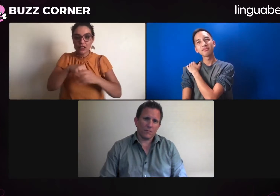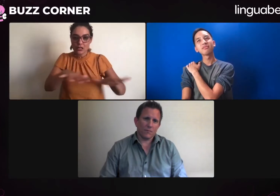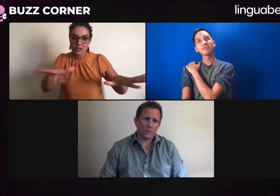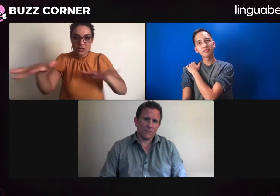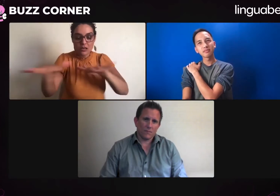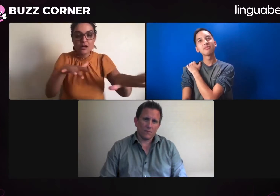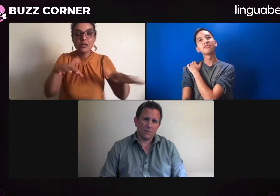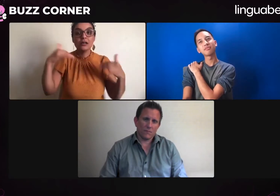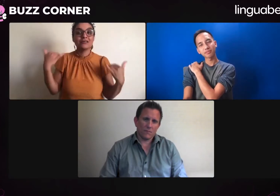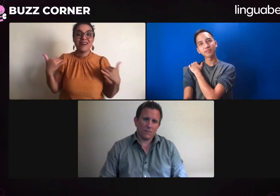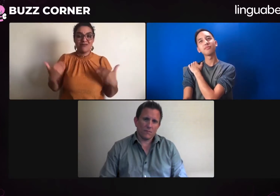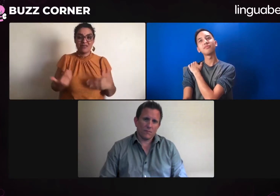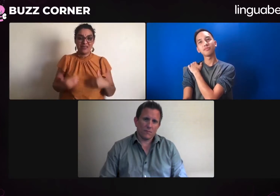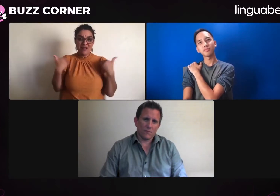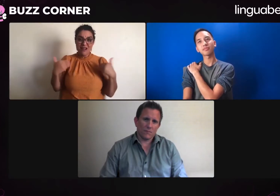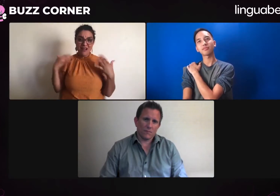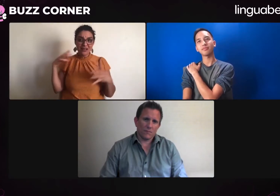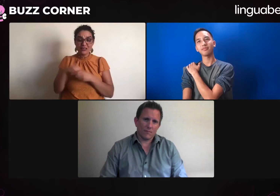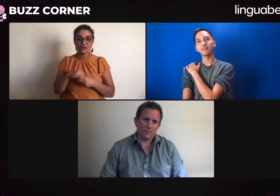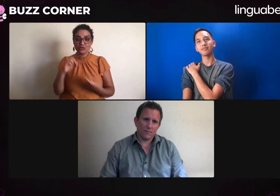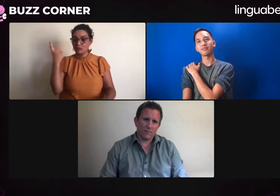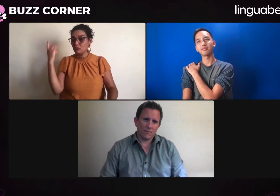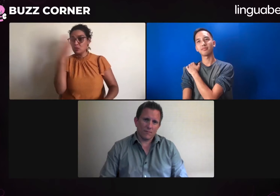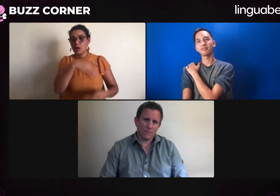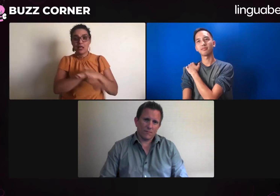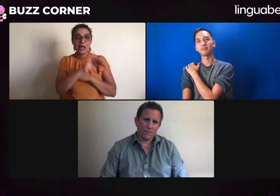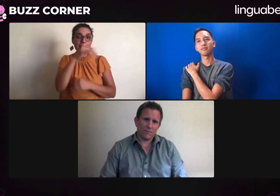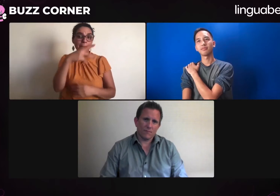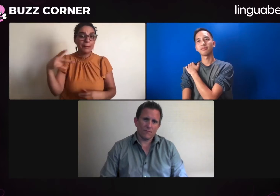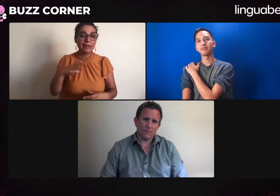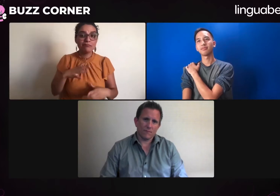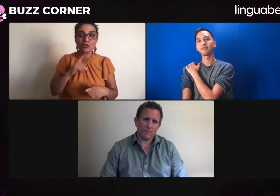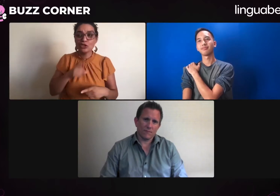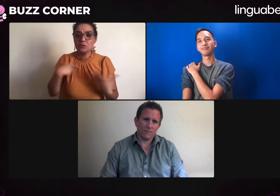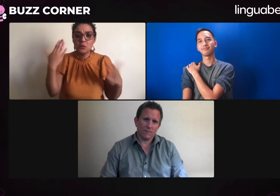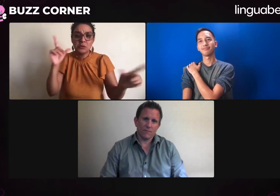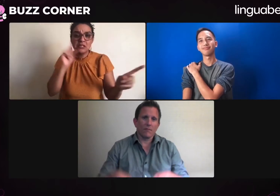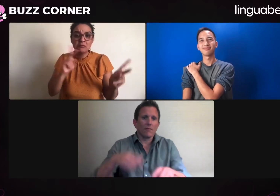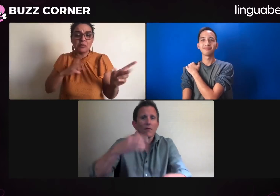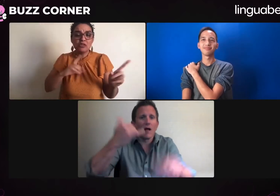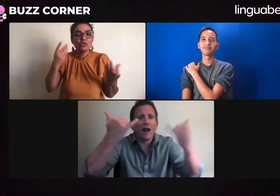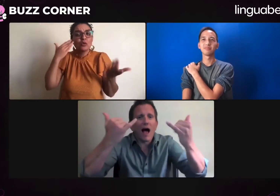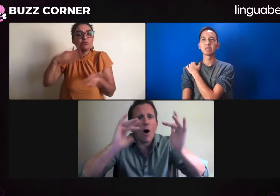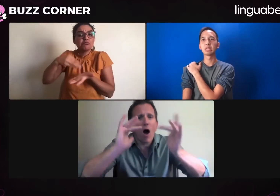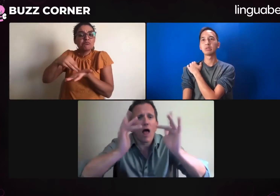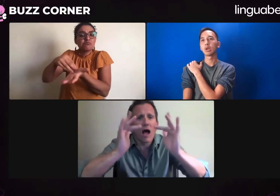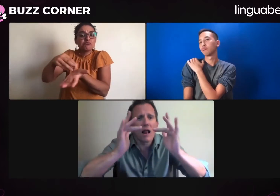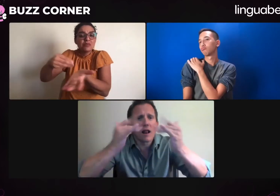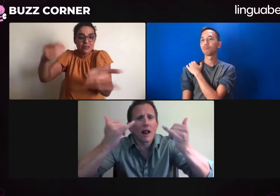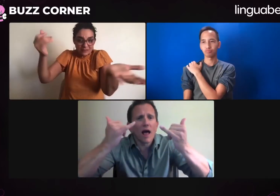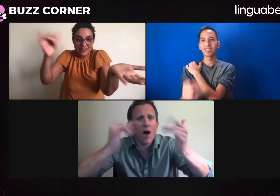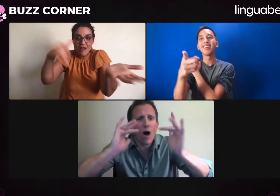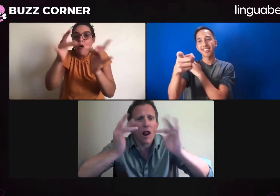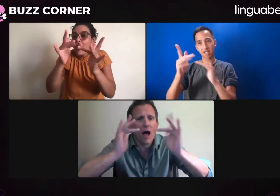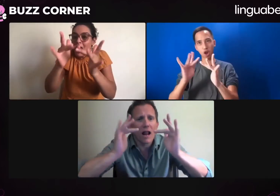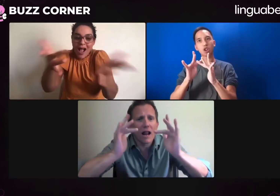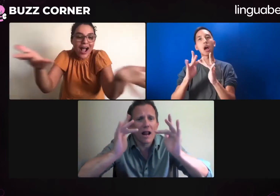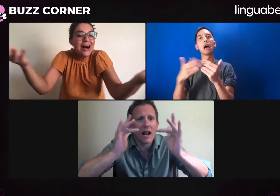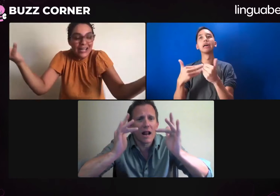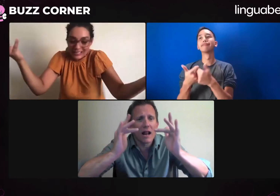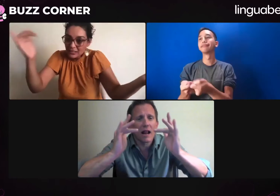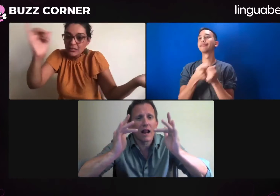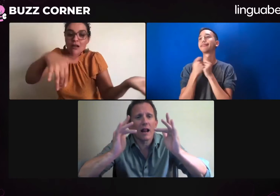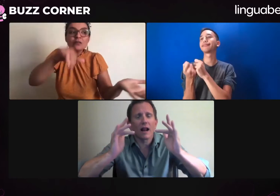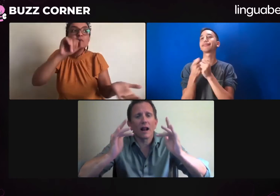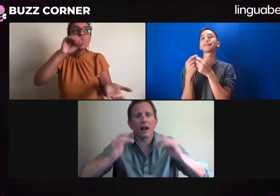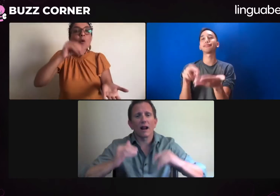was not phone or social media. It was in person being there, and now people are just going